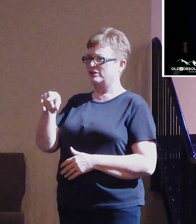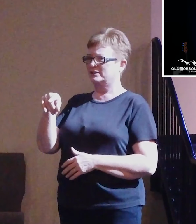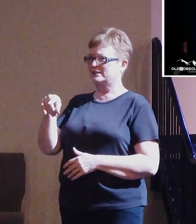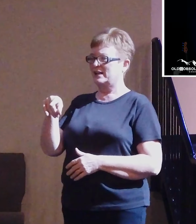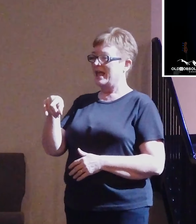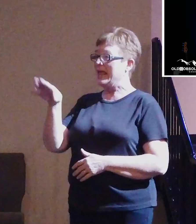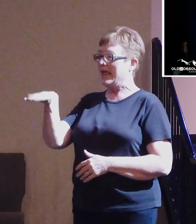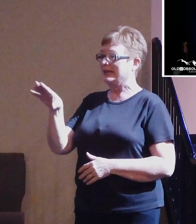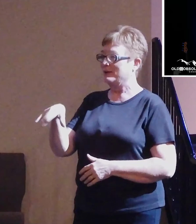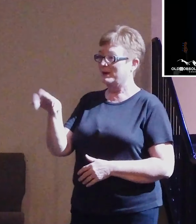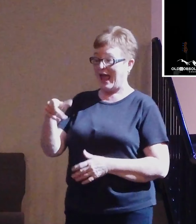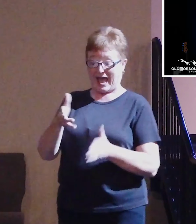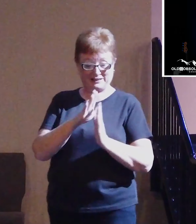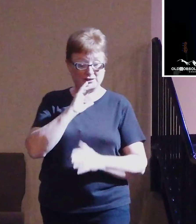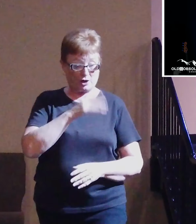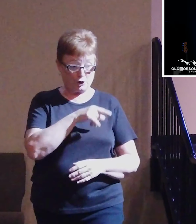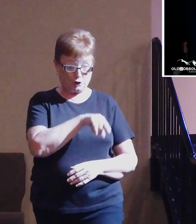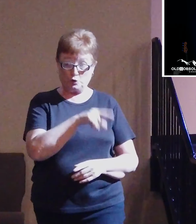spot the lie?